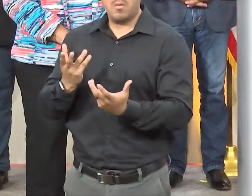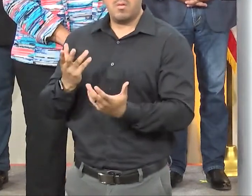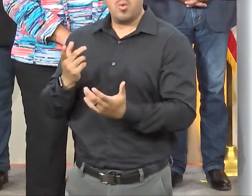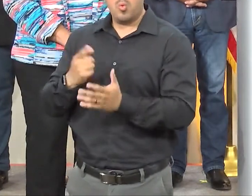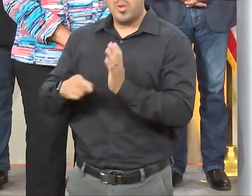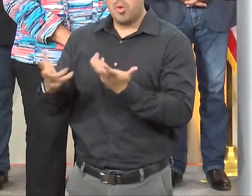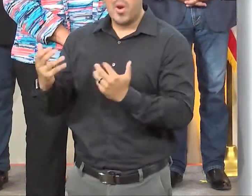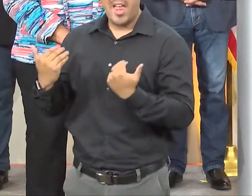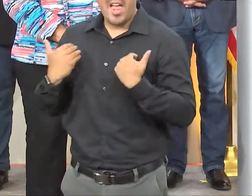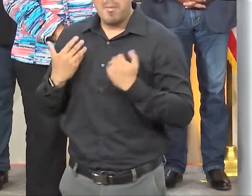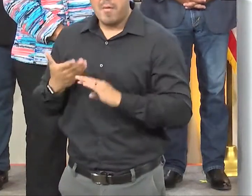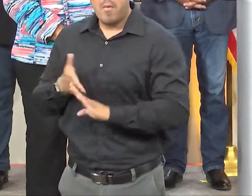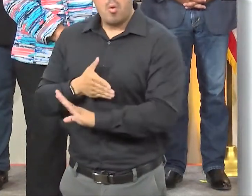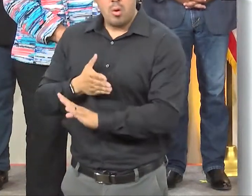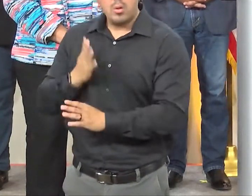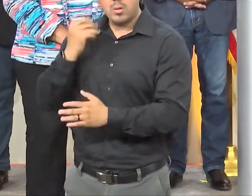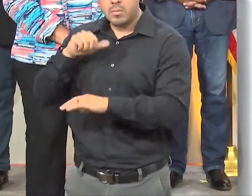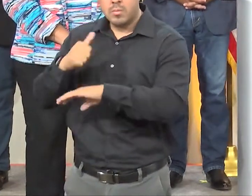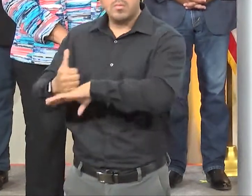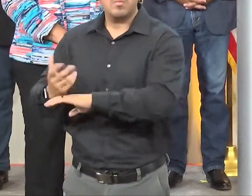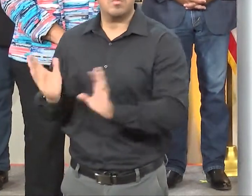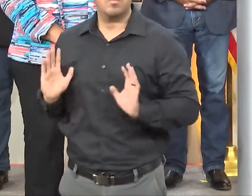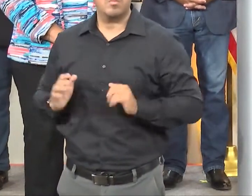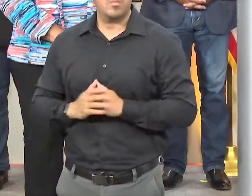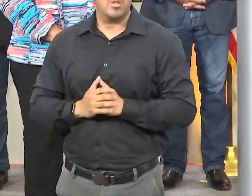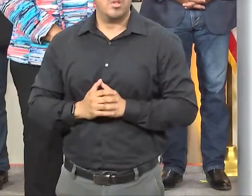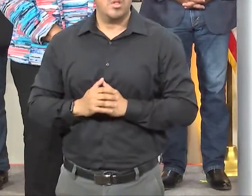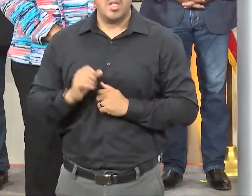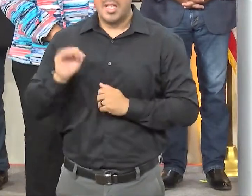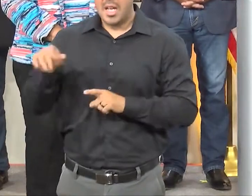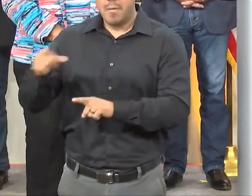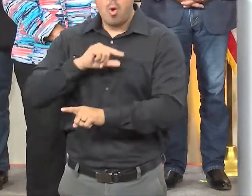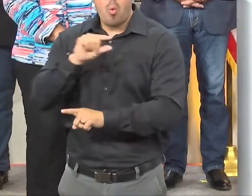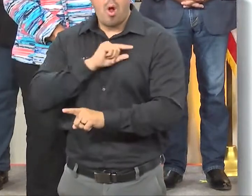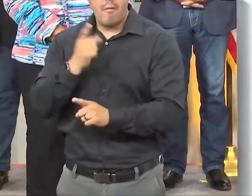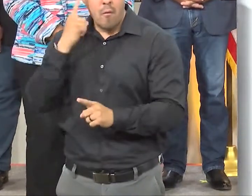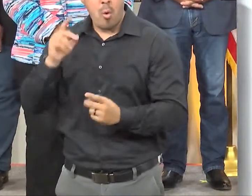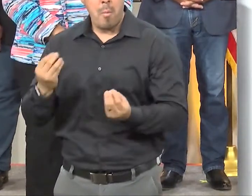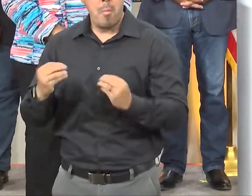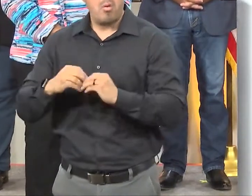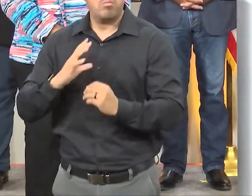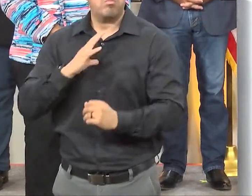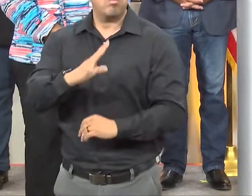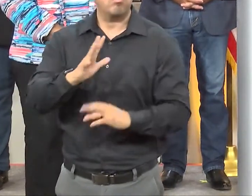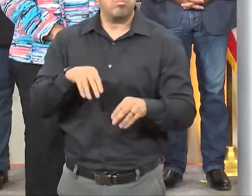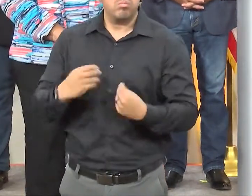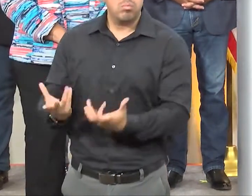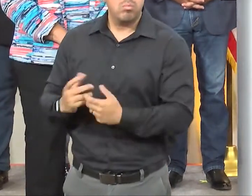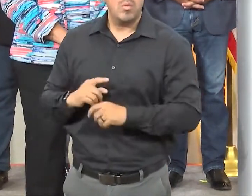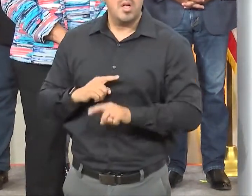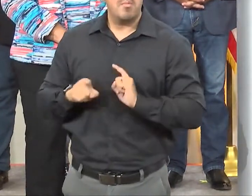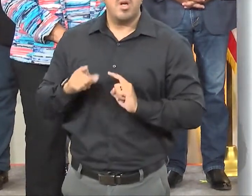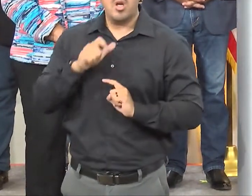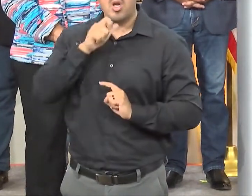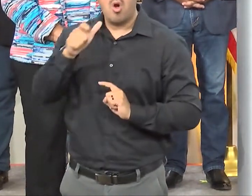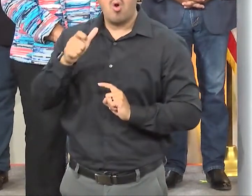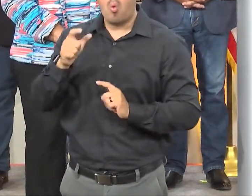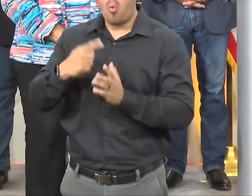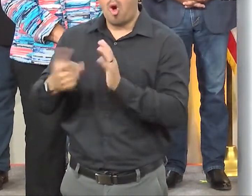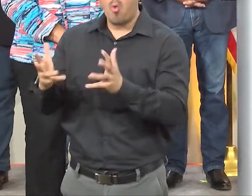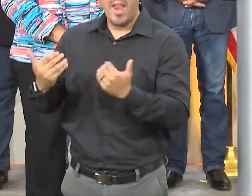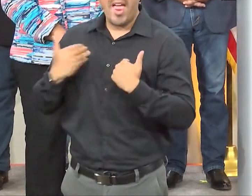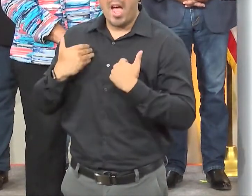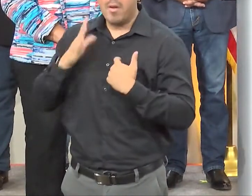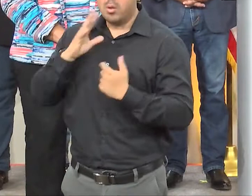they had. And if there are people who qualify for more, okay, fine. But don't take what they had and give